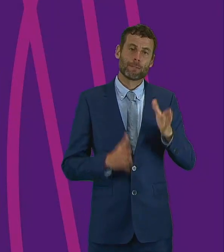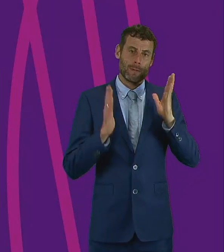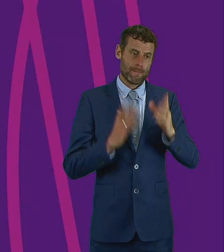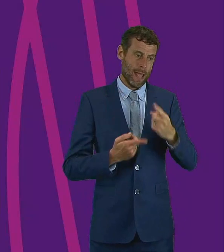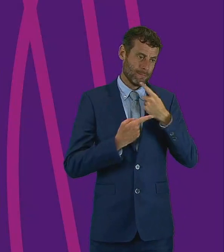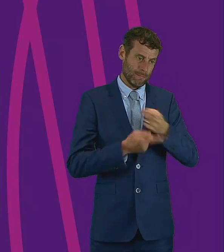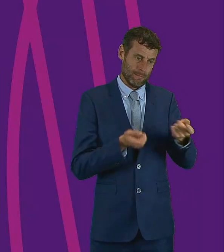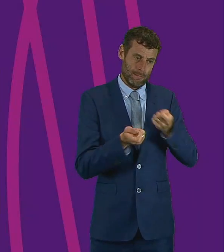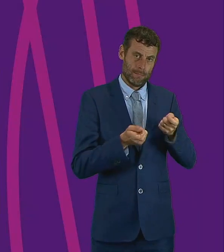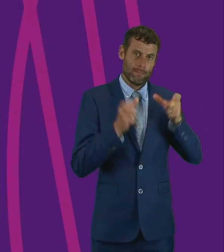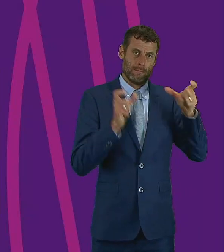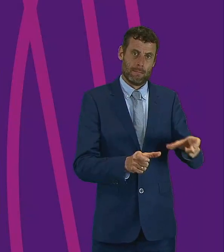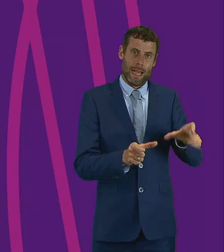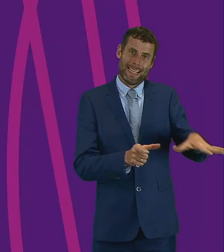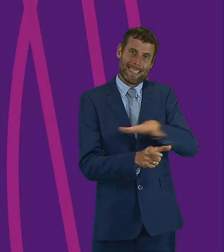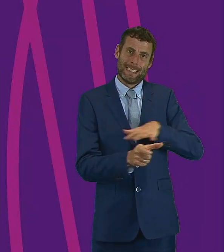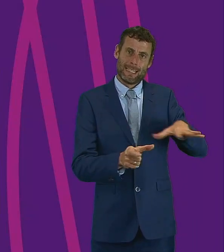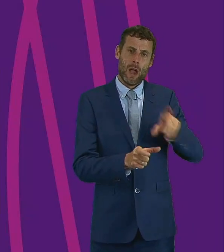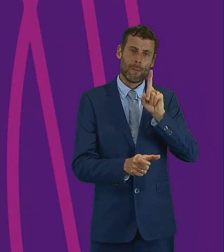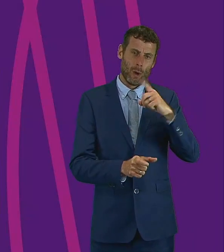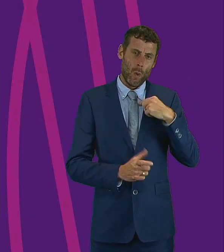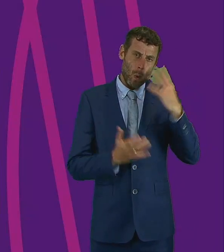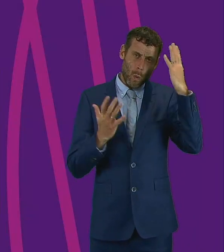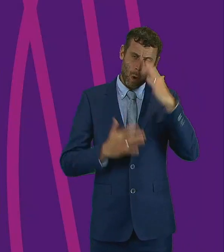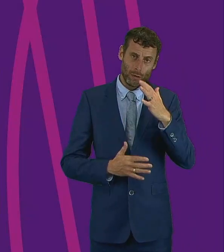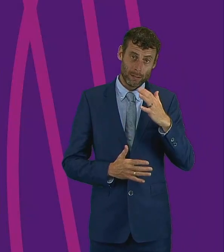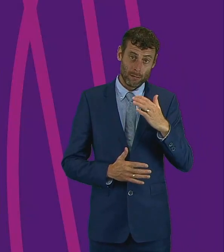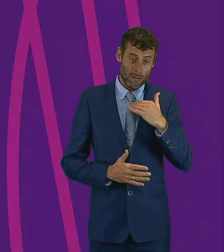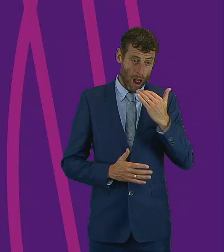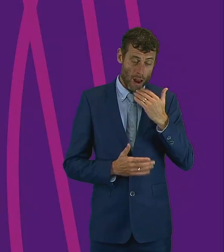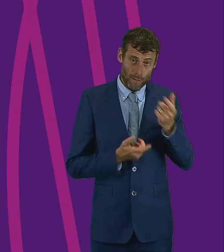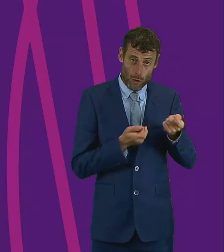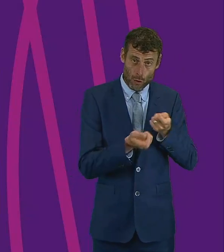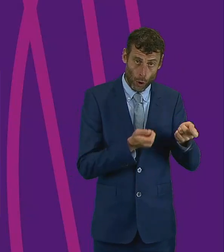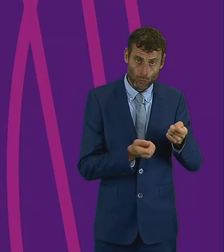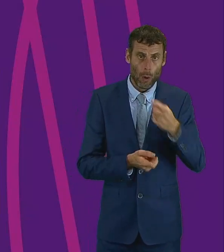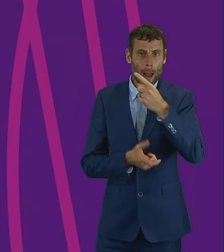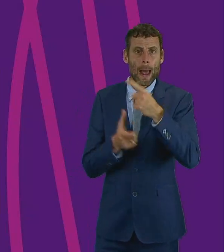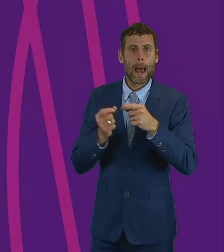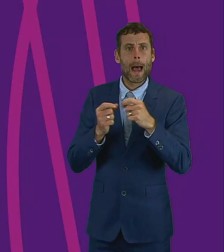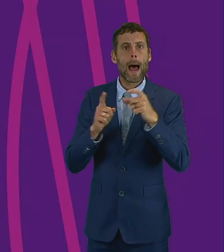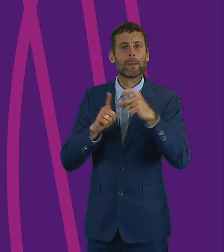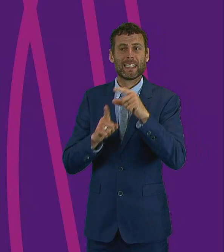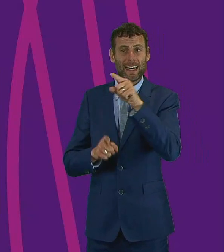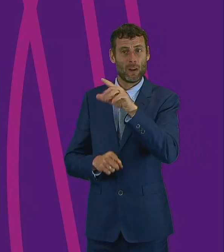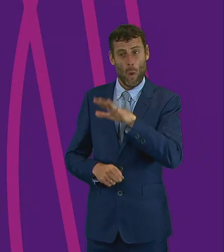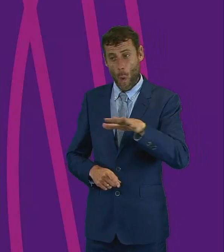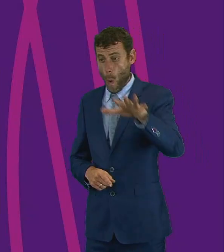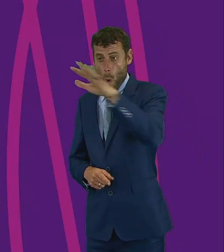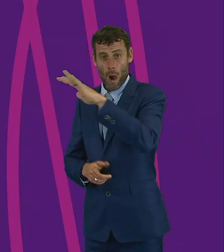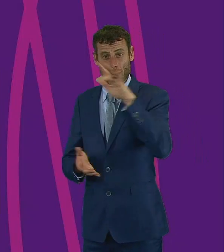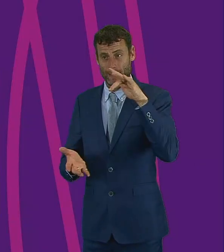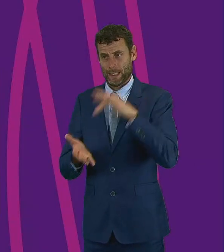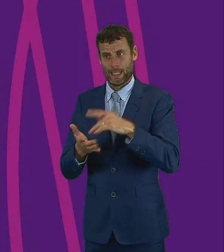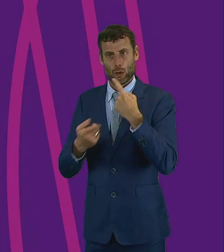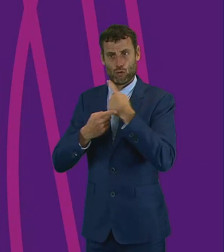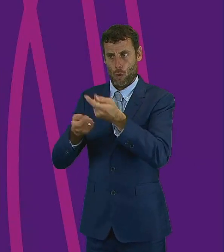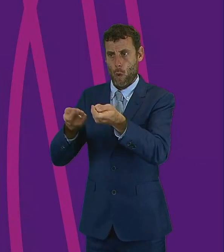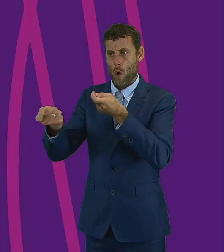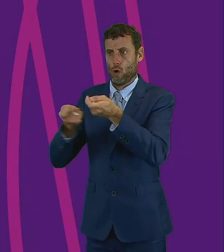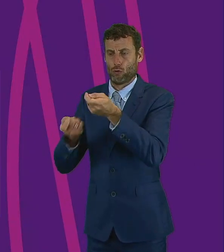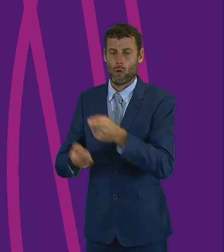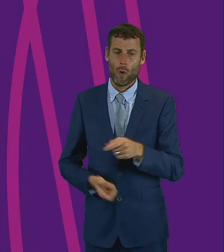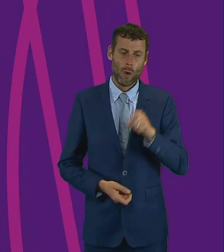worried that we don't seem to be on top of this. First we locked down Aberdeen with citywide measures. Now we are restricting a whole